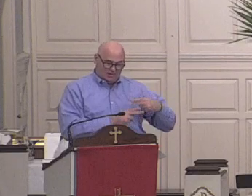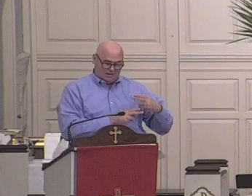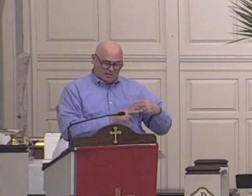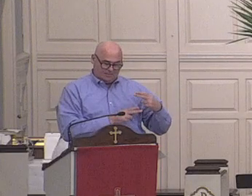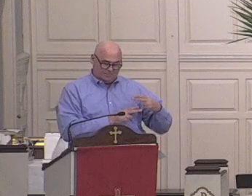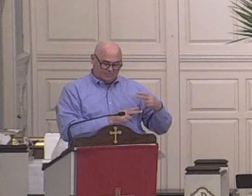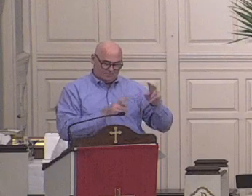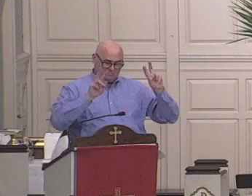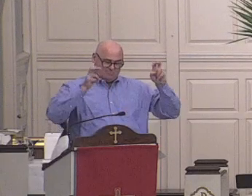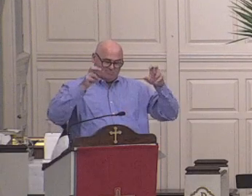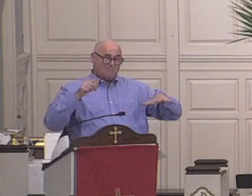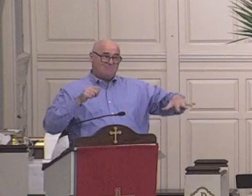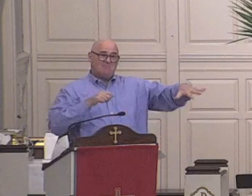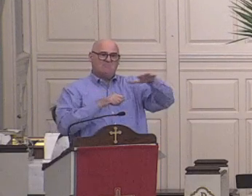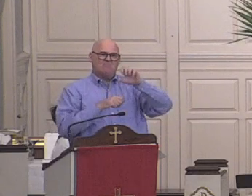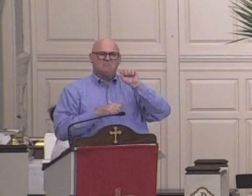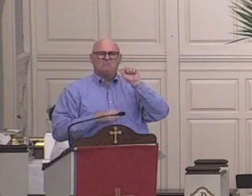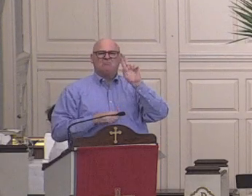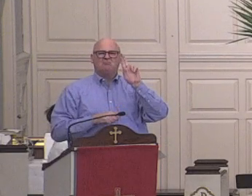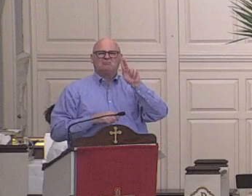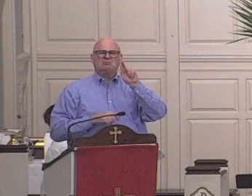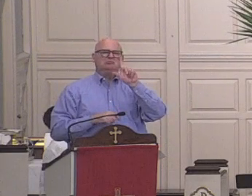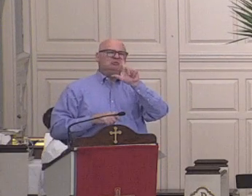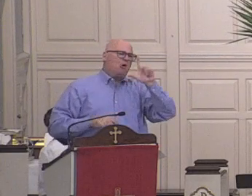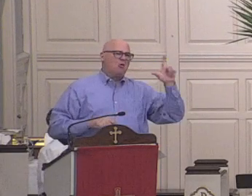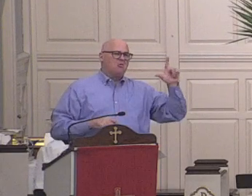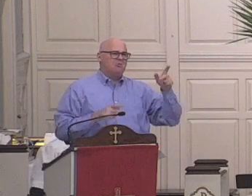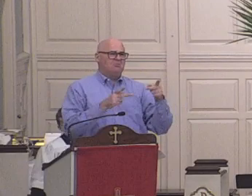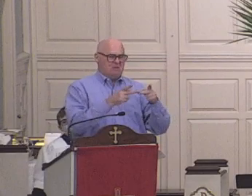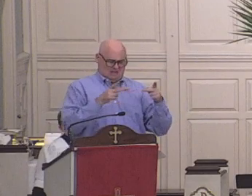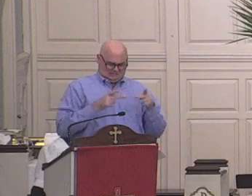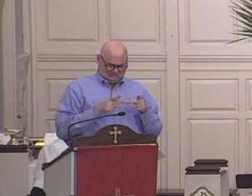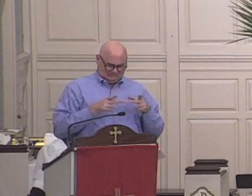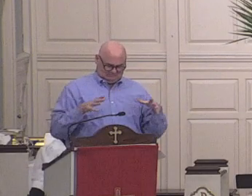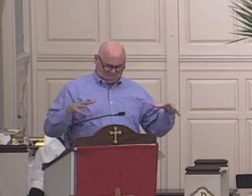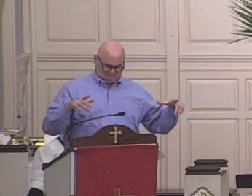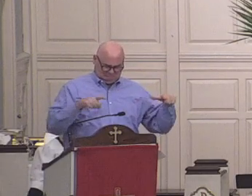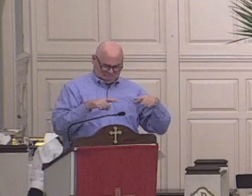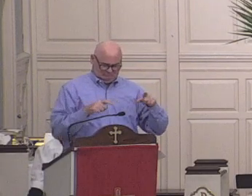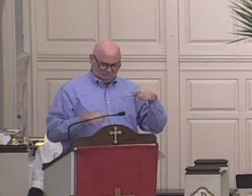They brought him to the place of Golgotha,